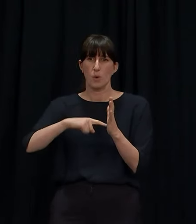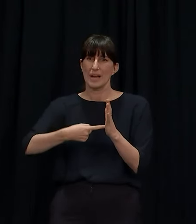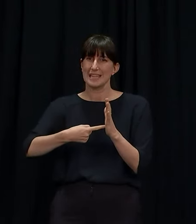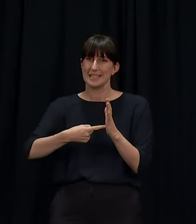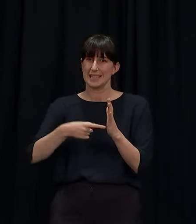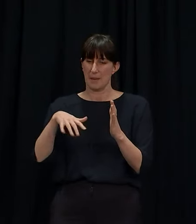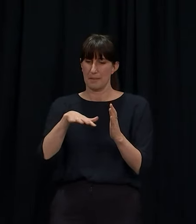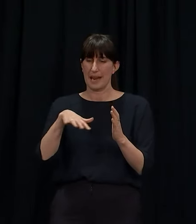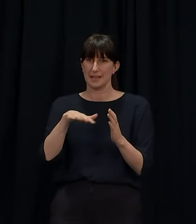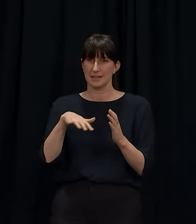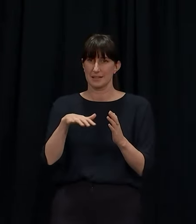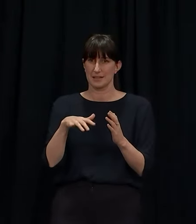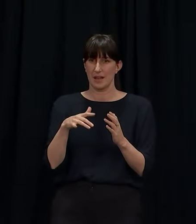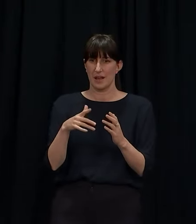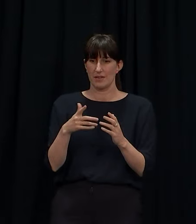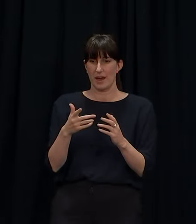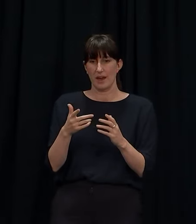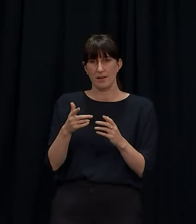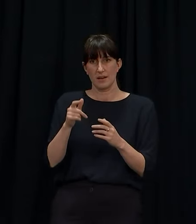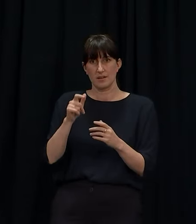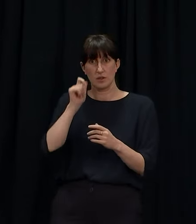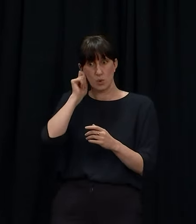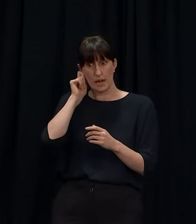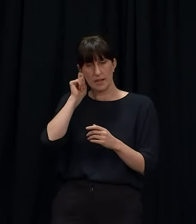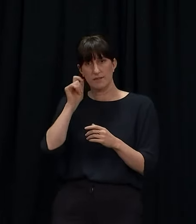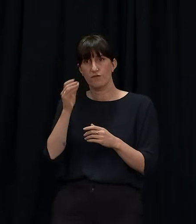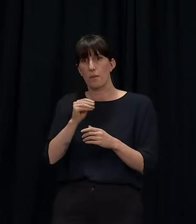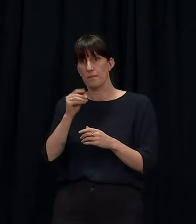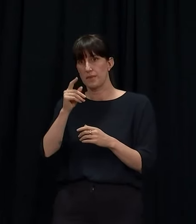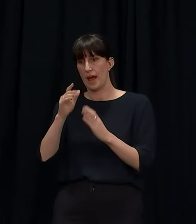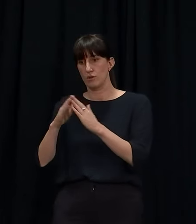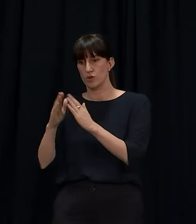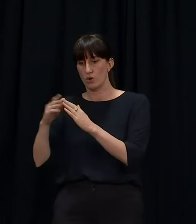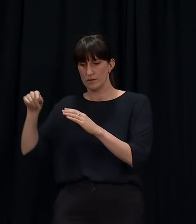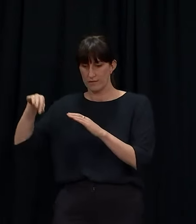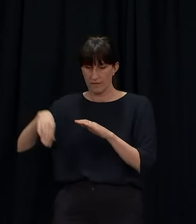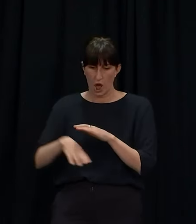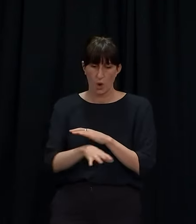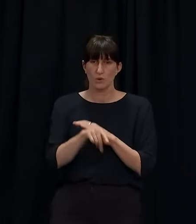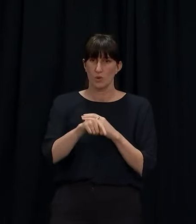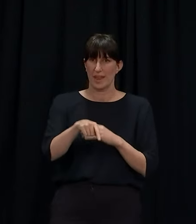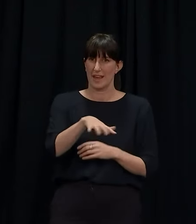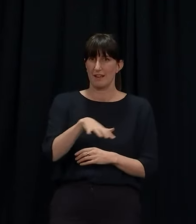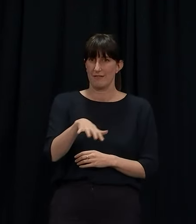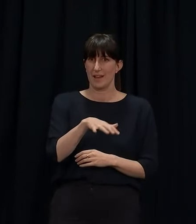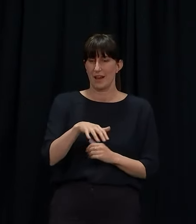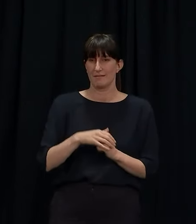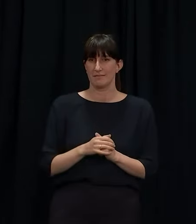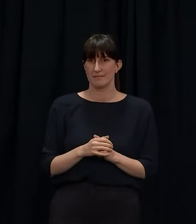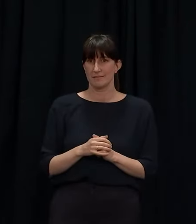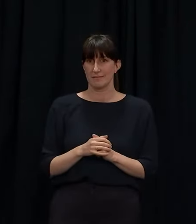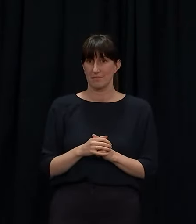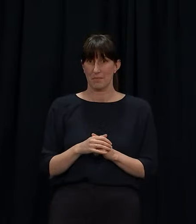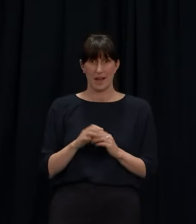into the catchment area. There are no new results to report from Auckland since yesterday's